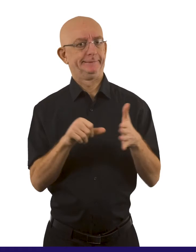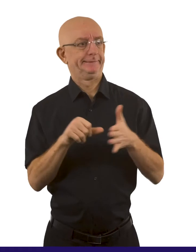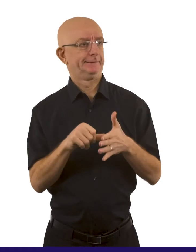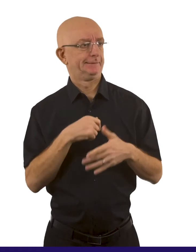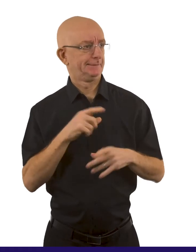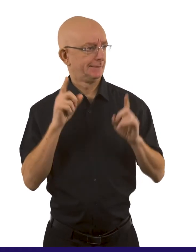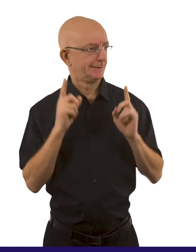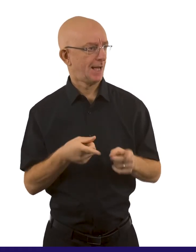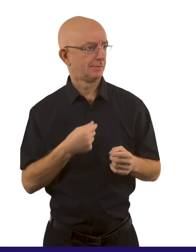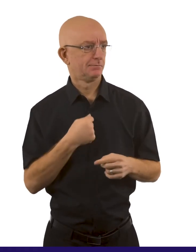this contact?